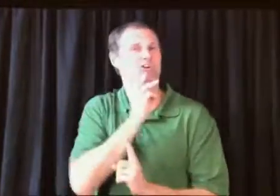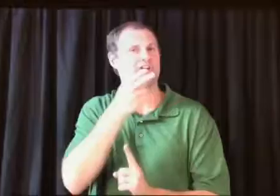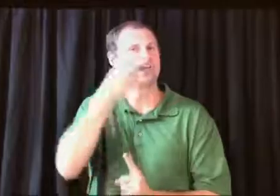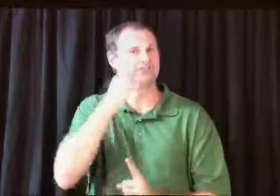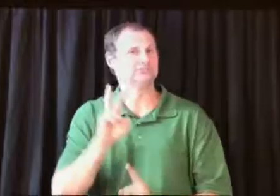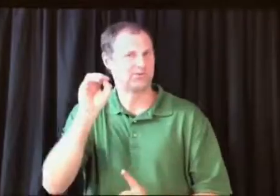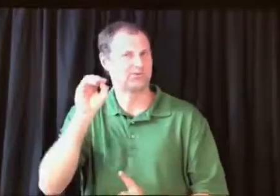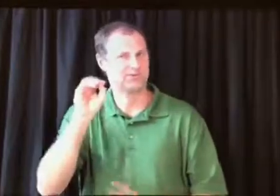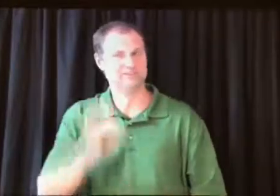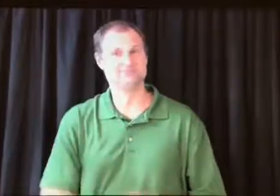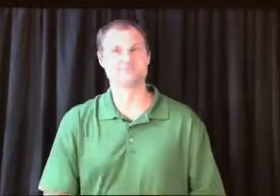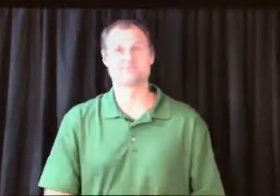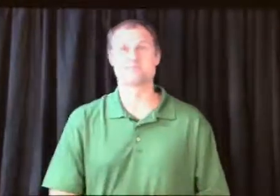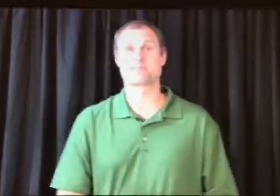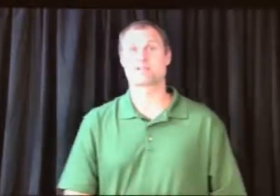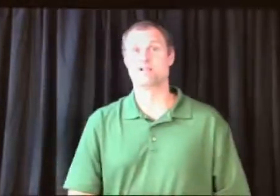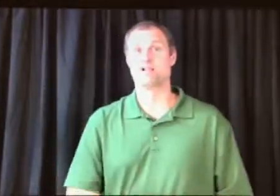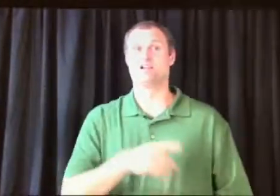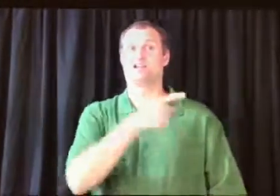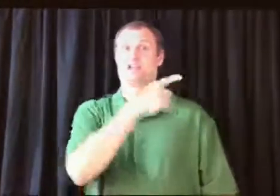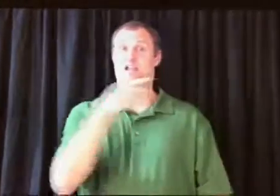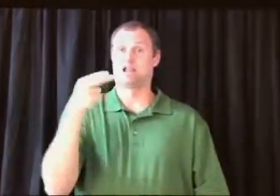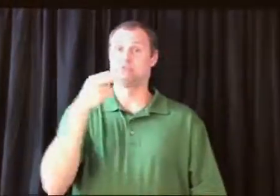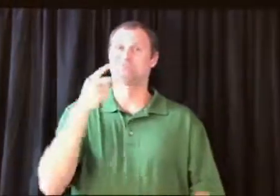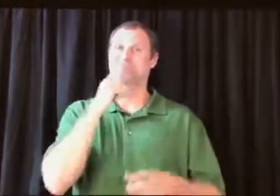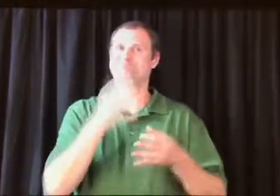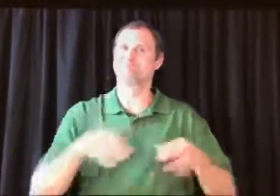of mostly of water, 2/3 of it is hydrogen?